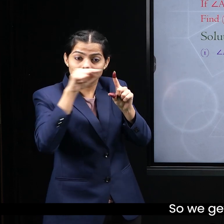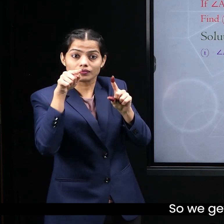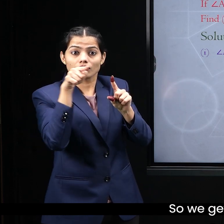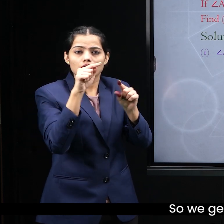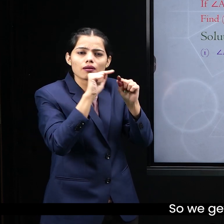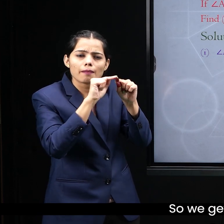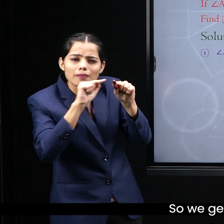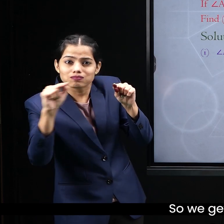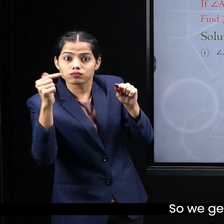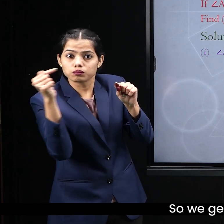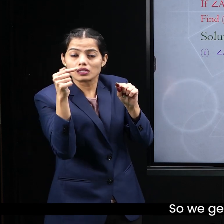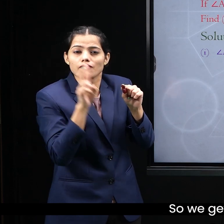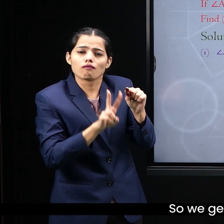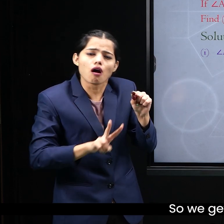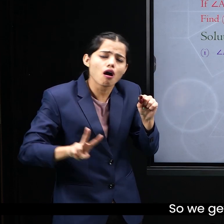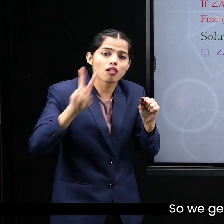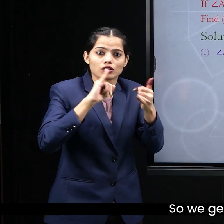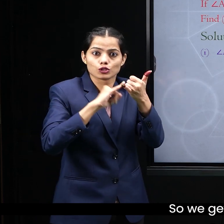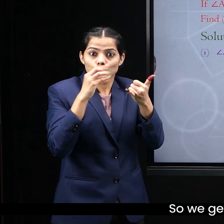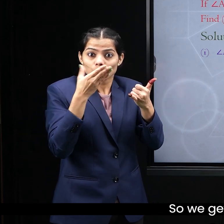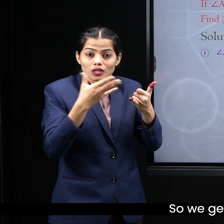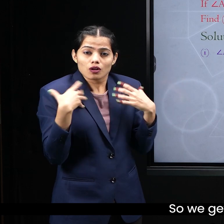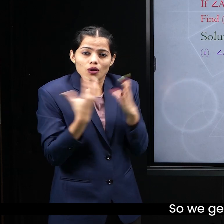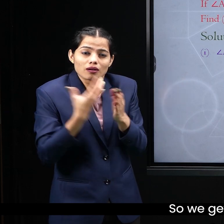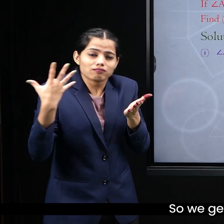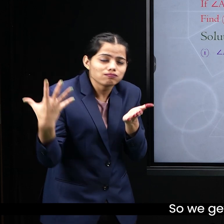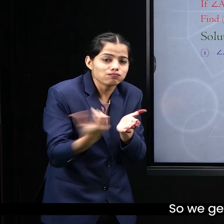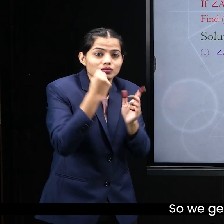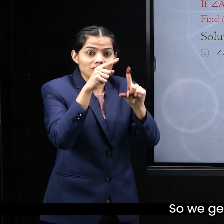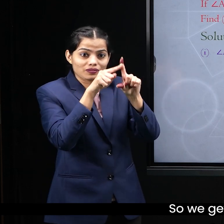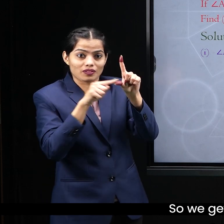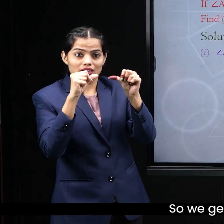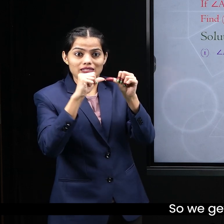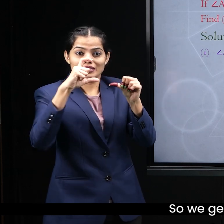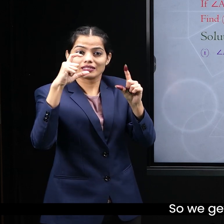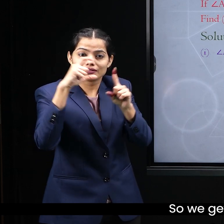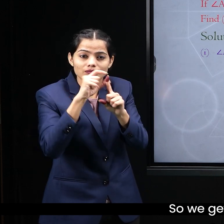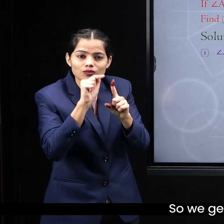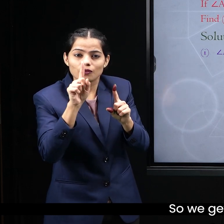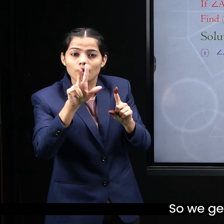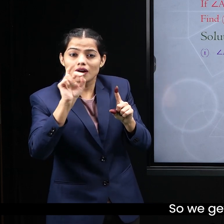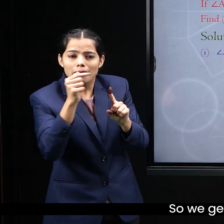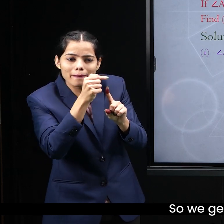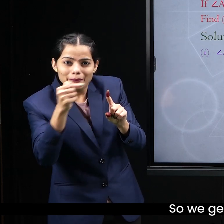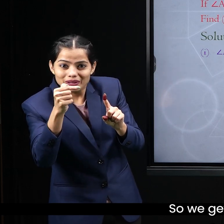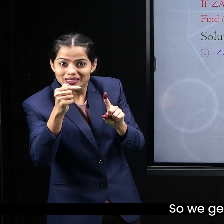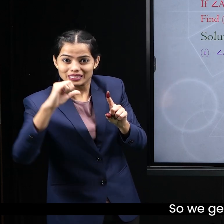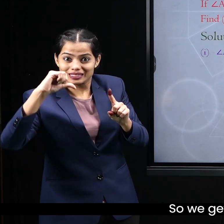angle ACD is equal to 180 degrees minus 90 degrees plus 35 degrees